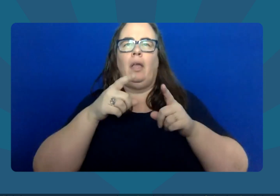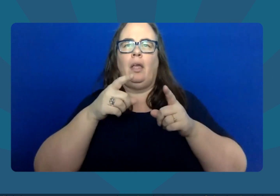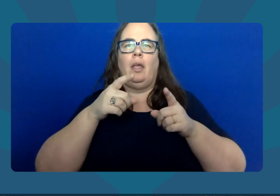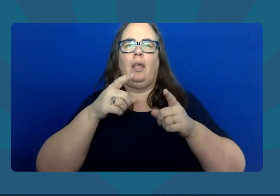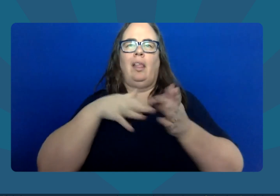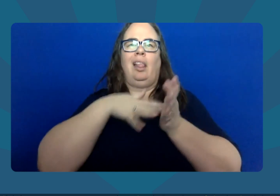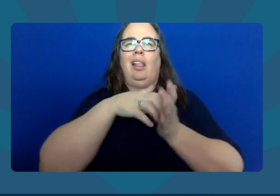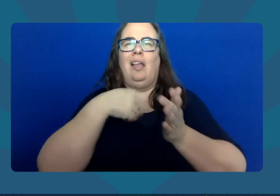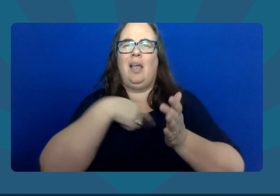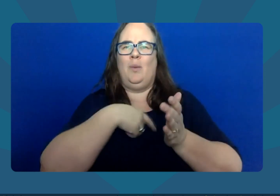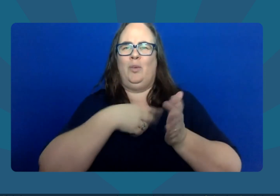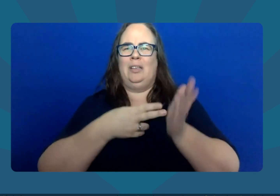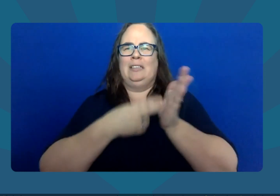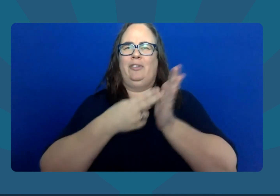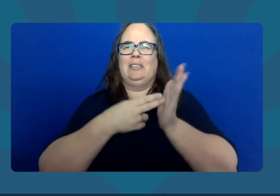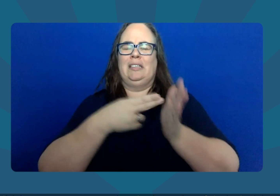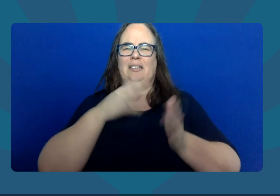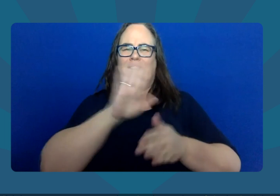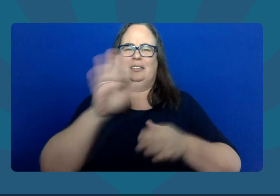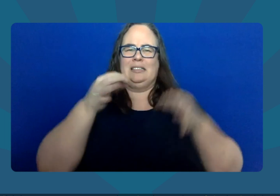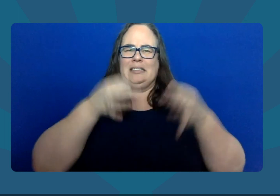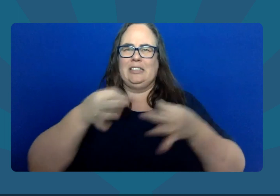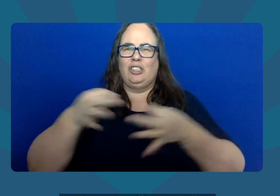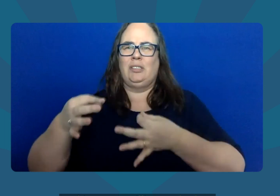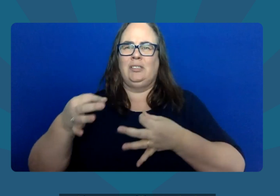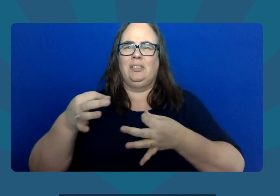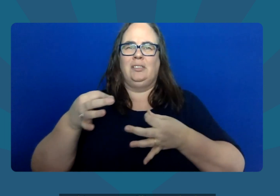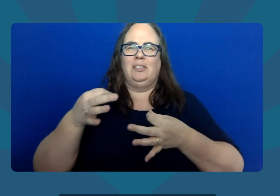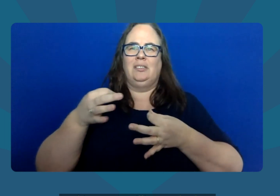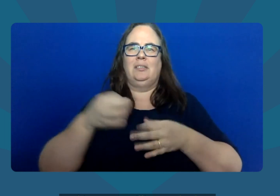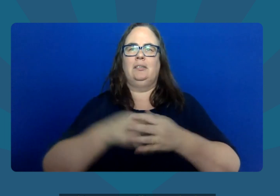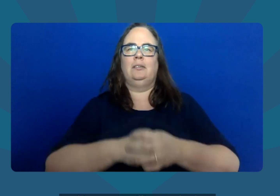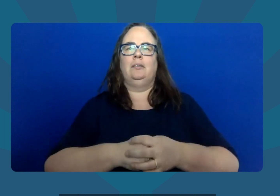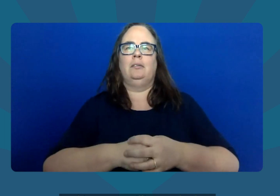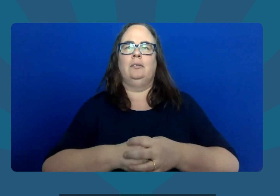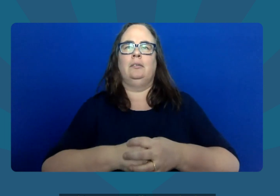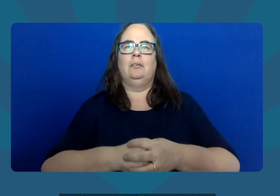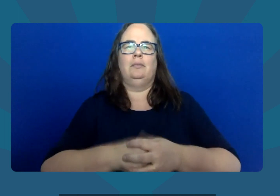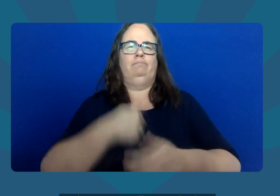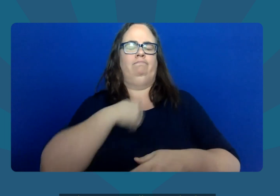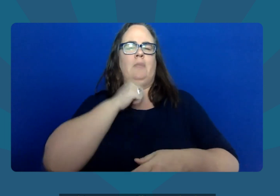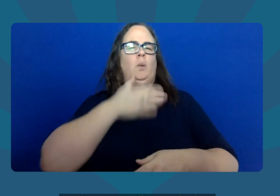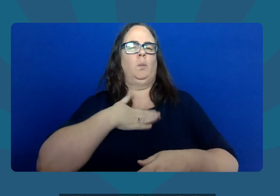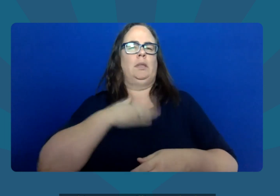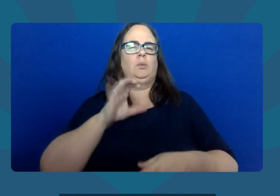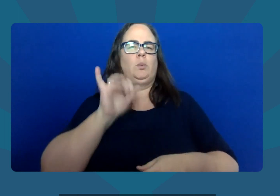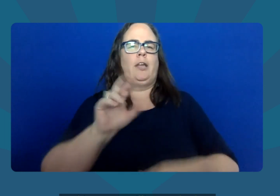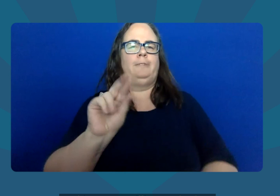may compromise the integrity of their decisions, and I am not willing to do